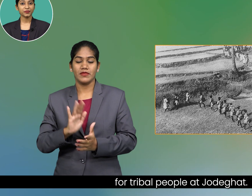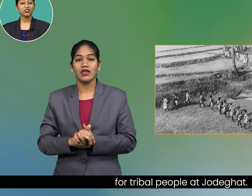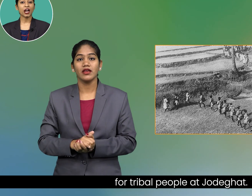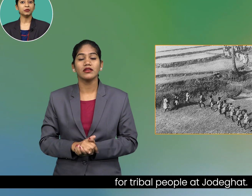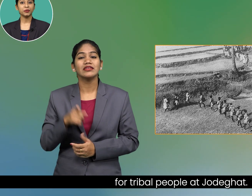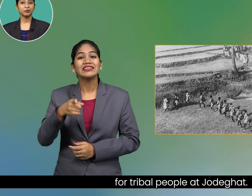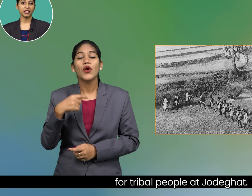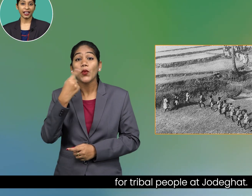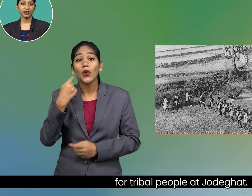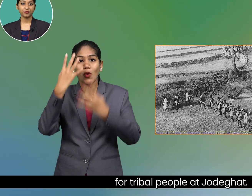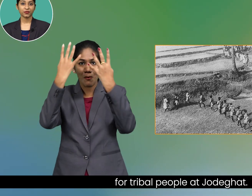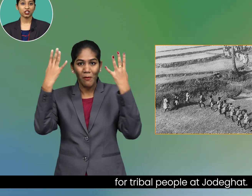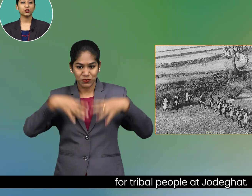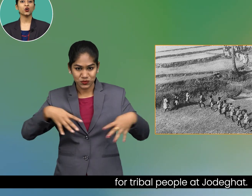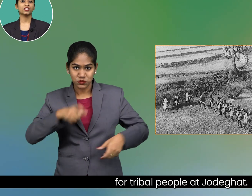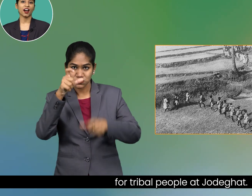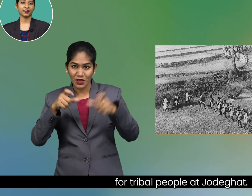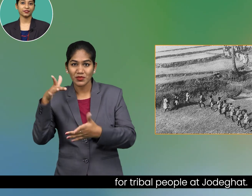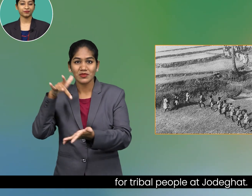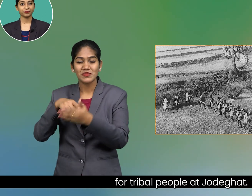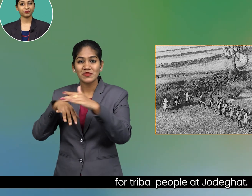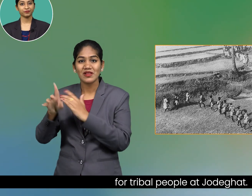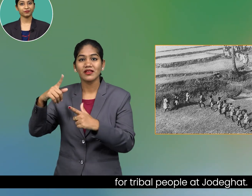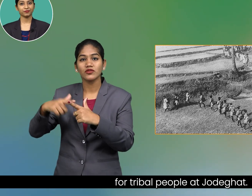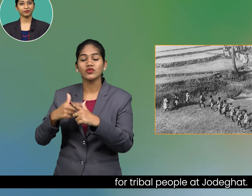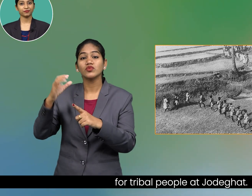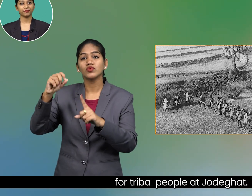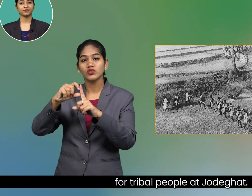For tribal people at Jodhghat.